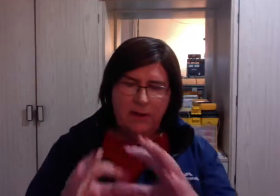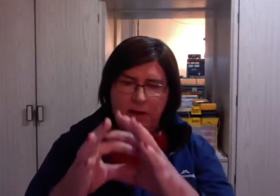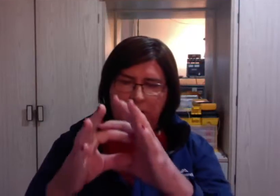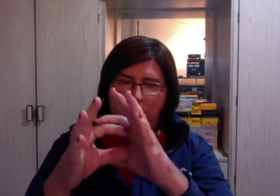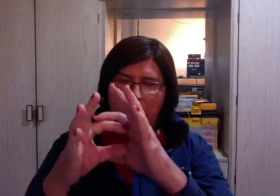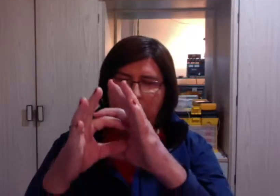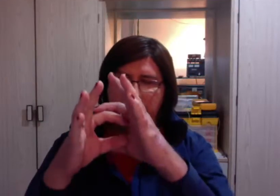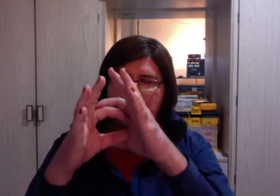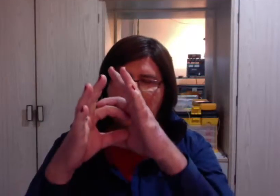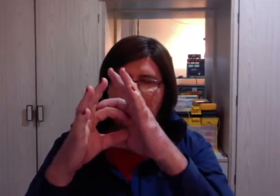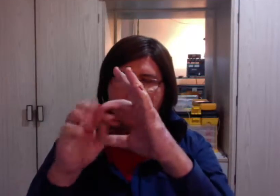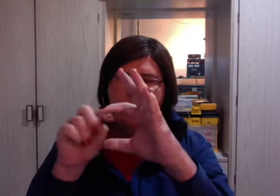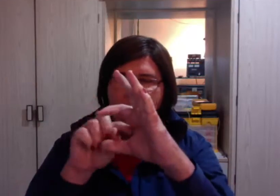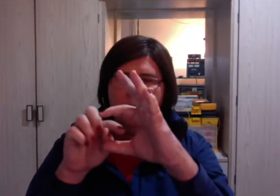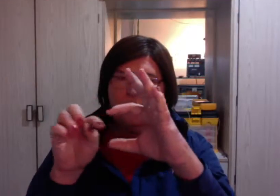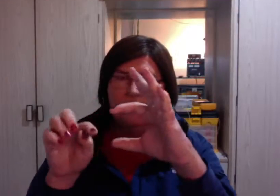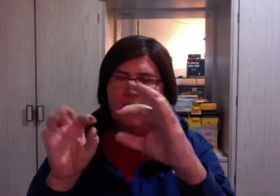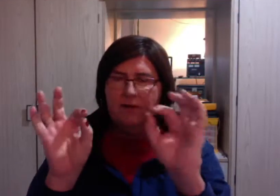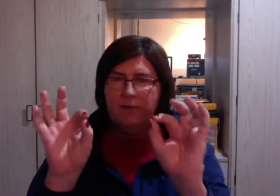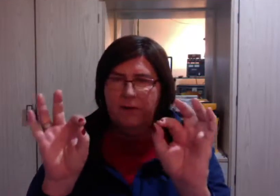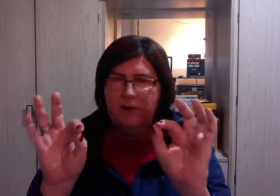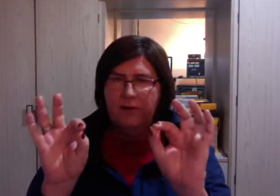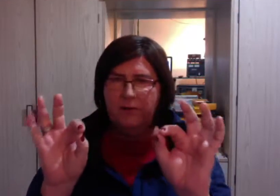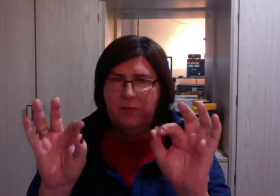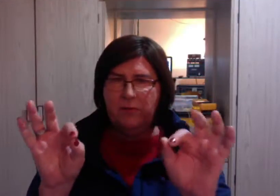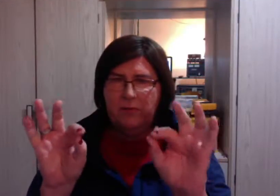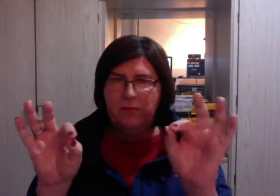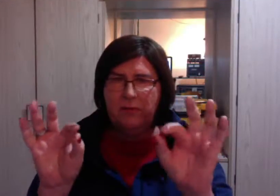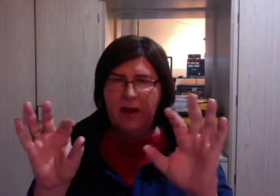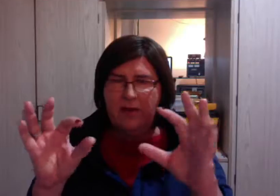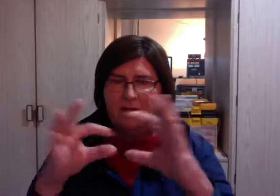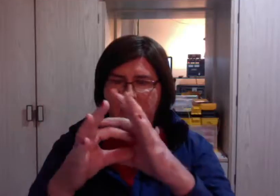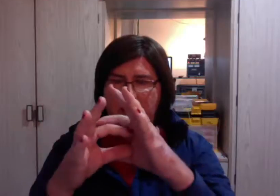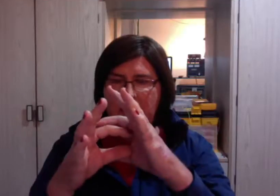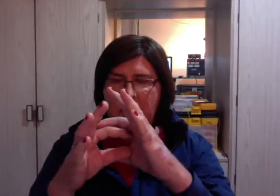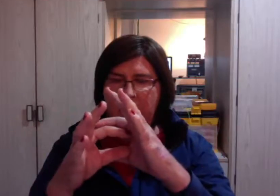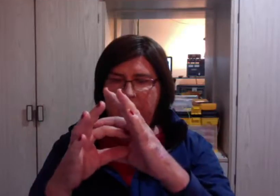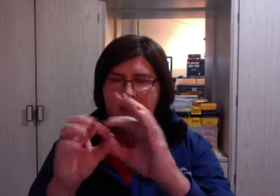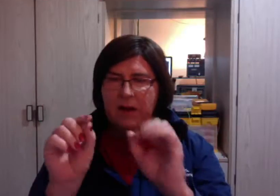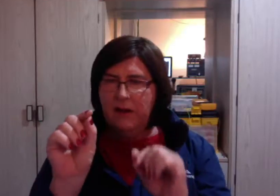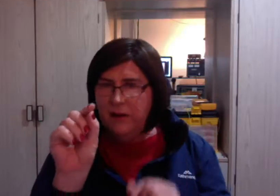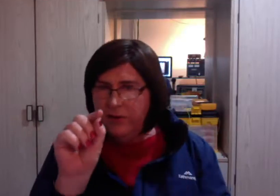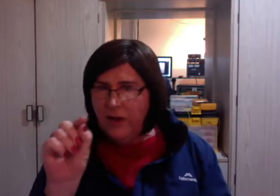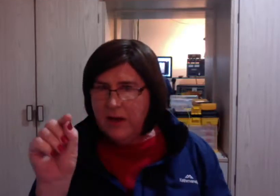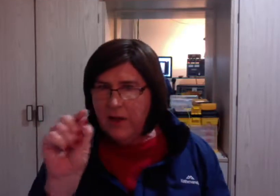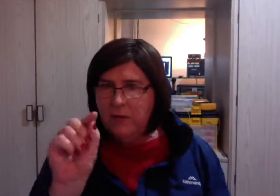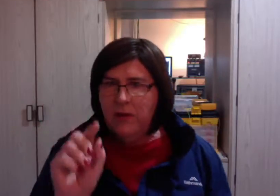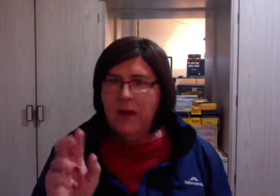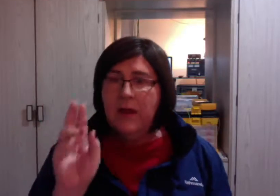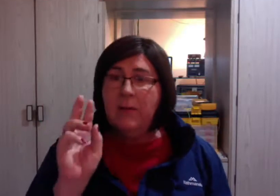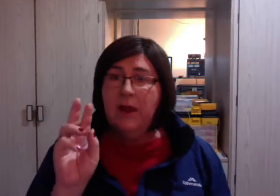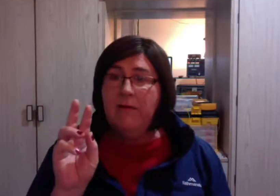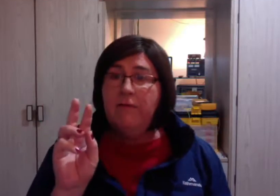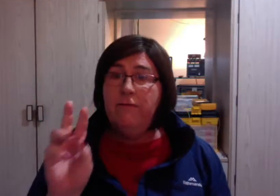little oval shape, sometimes with fake Phillips head screw heads in it, little tiny oval. It will have